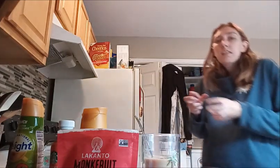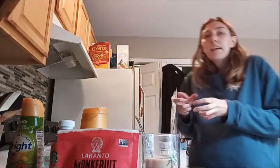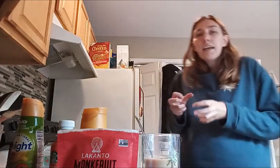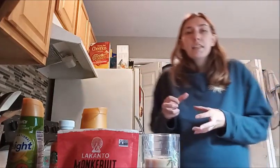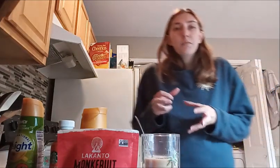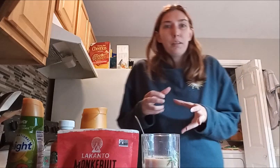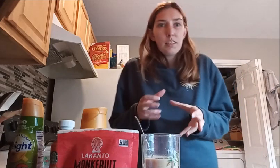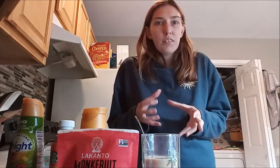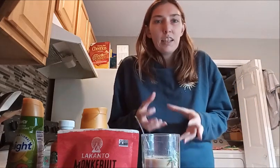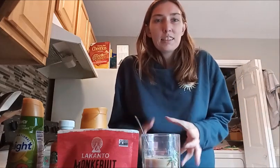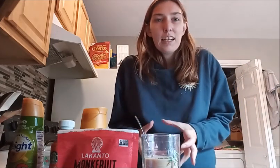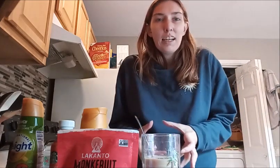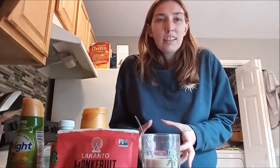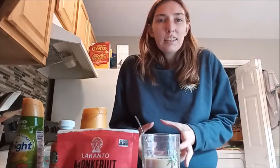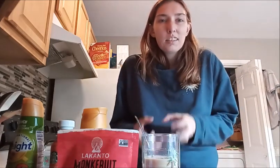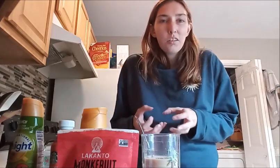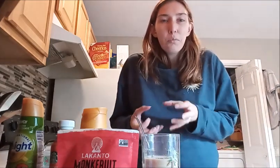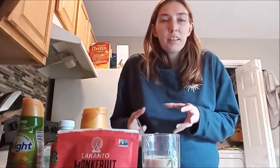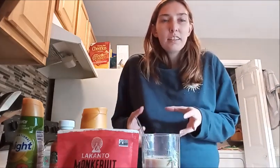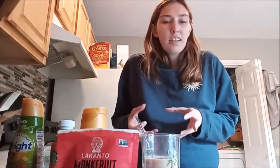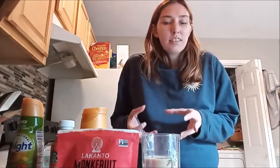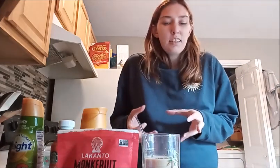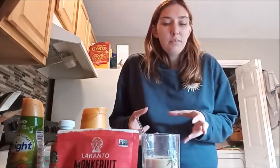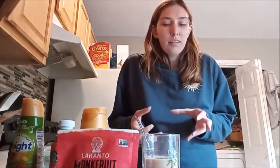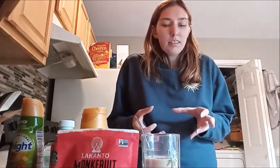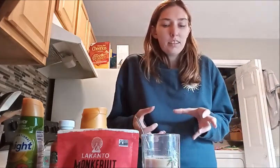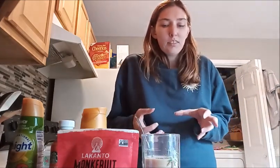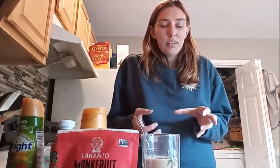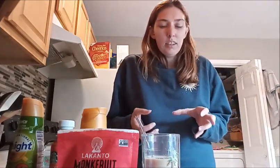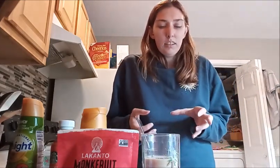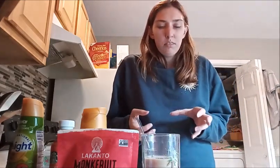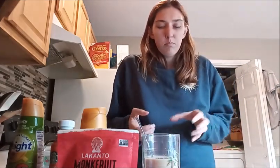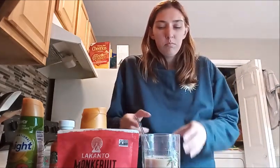I hate it when my TV does that. It's like a weekly test that my TV does.